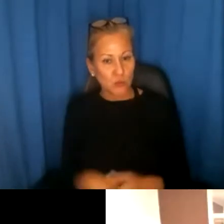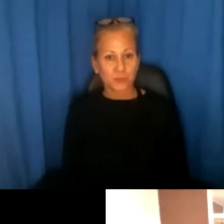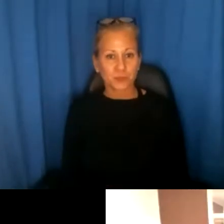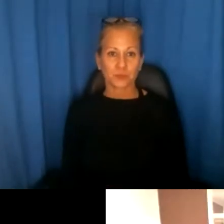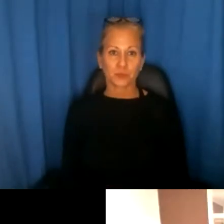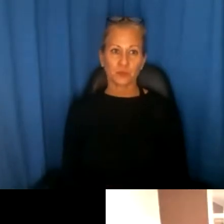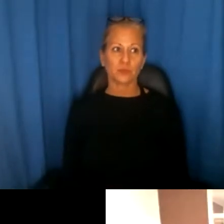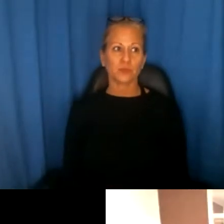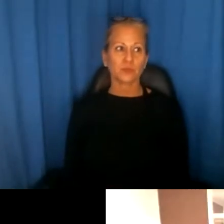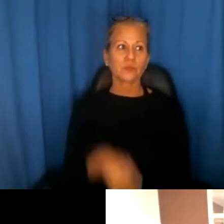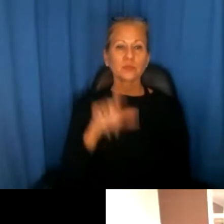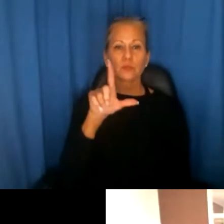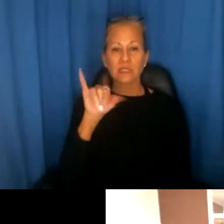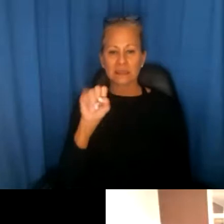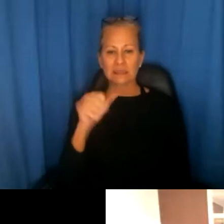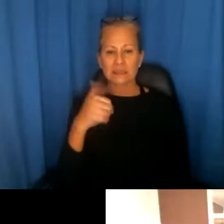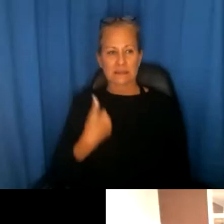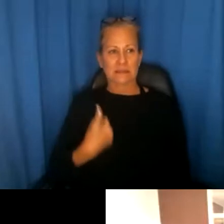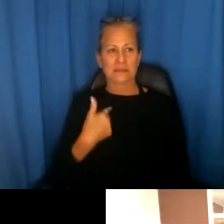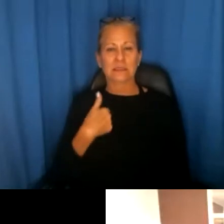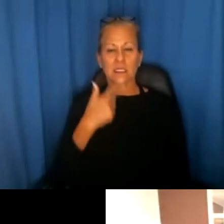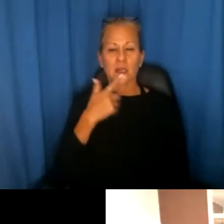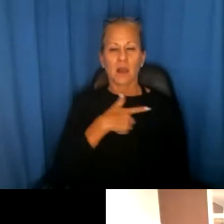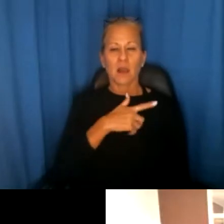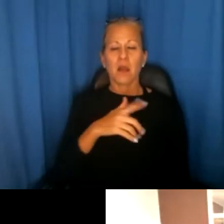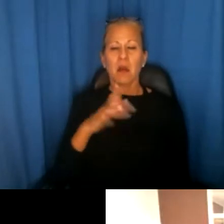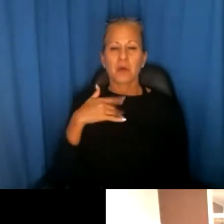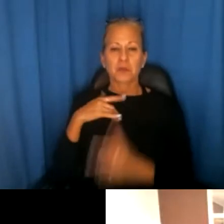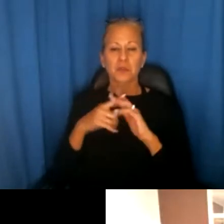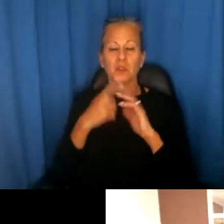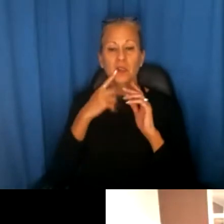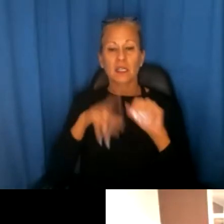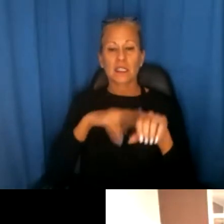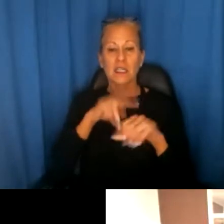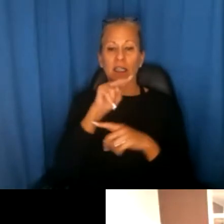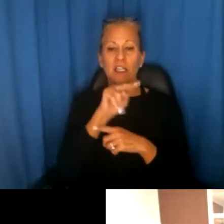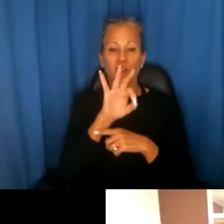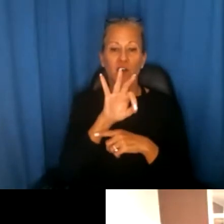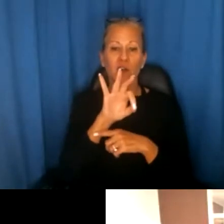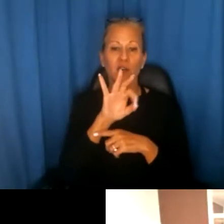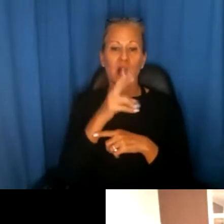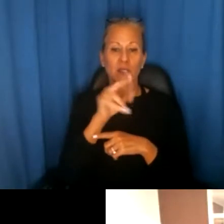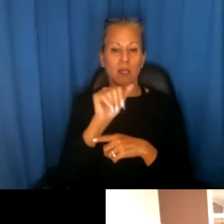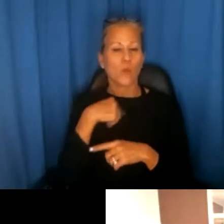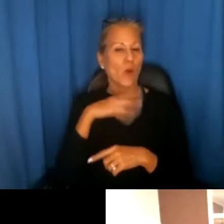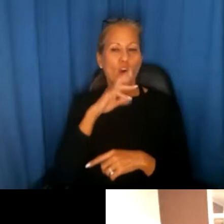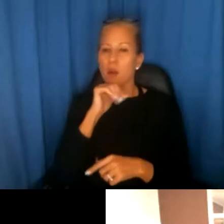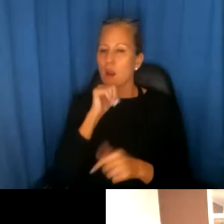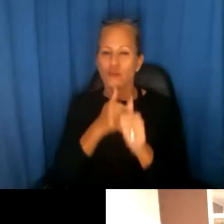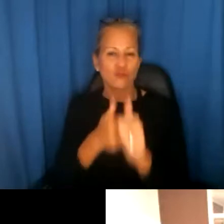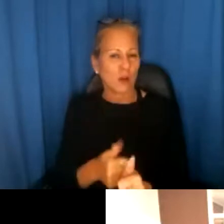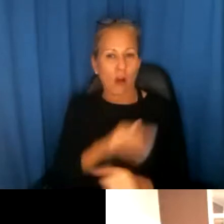I can start out and then lob it over to Janine. So the National Fair Housing Alliance, we're not tracking all